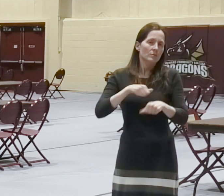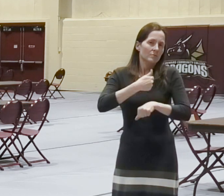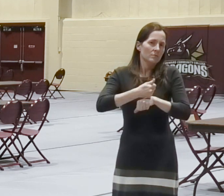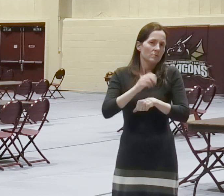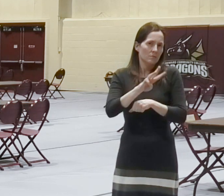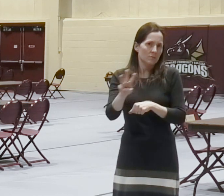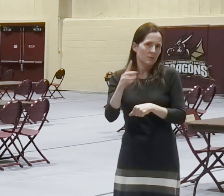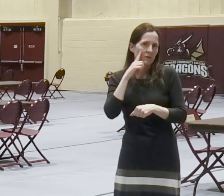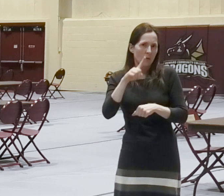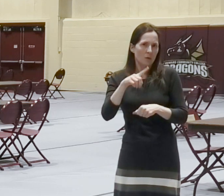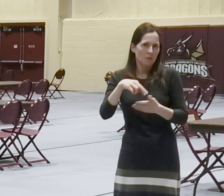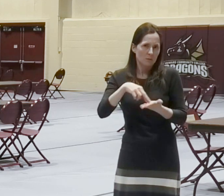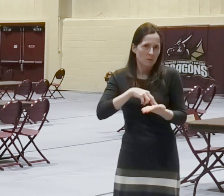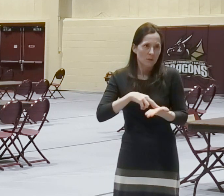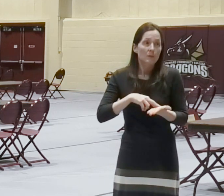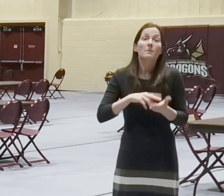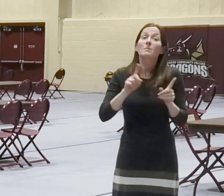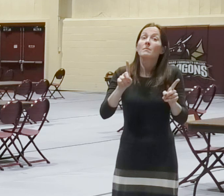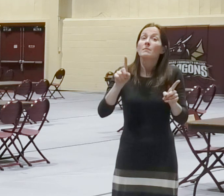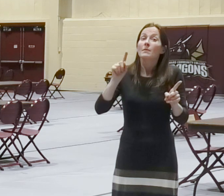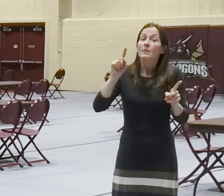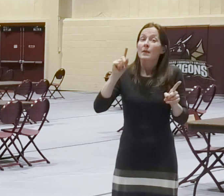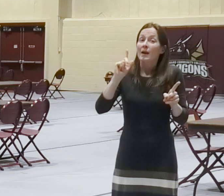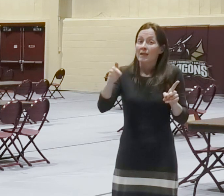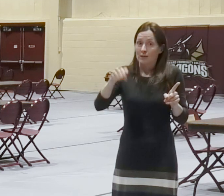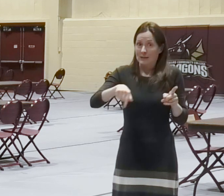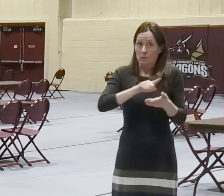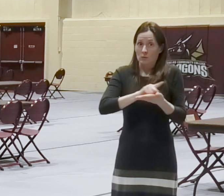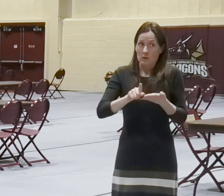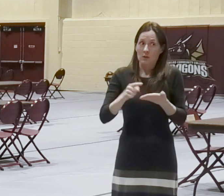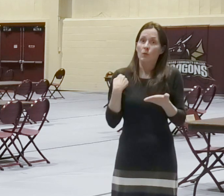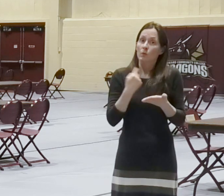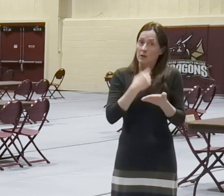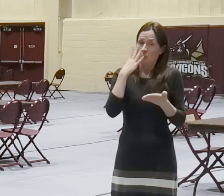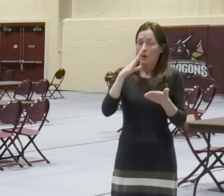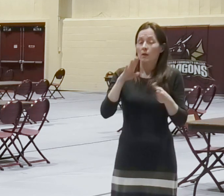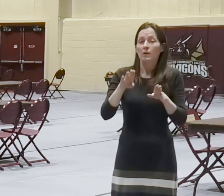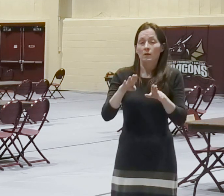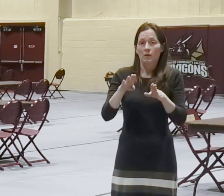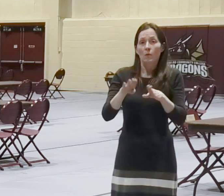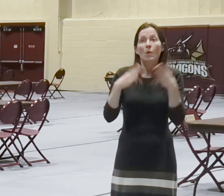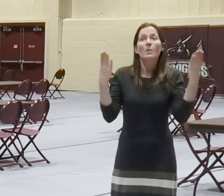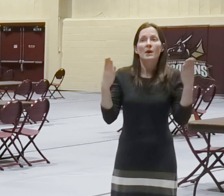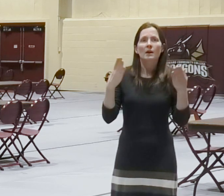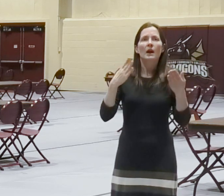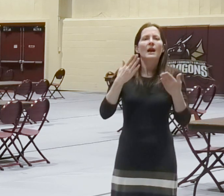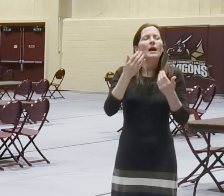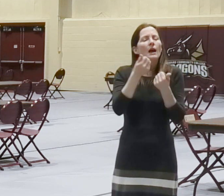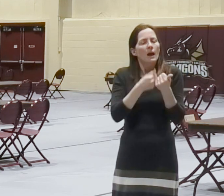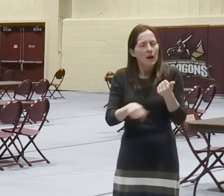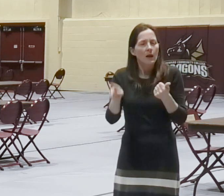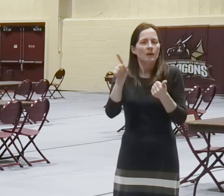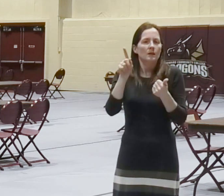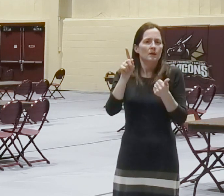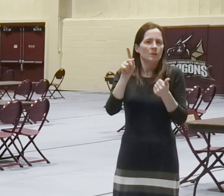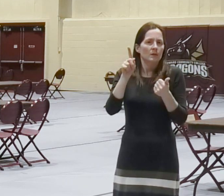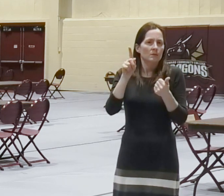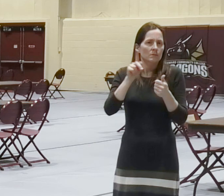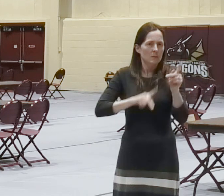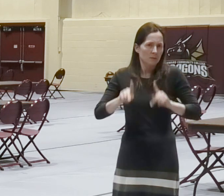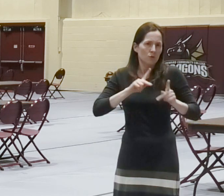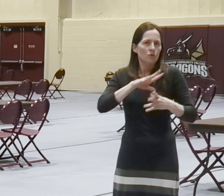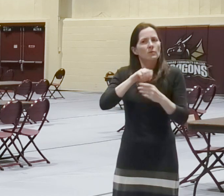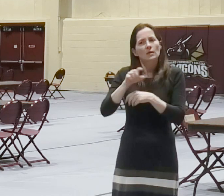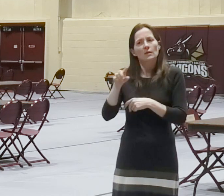we will be expanding that registration to everyone who is eligible to be in Phase 1B. In Phase